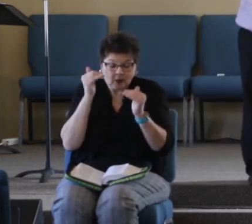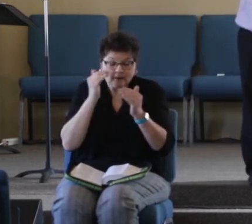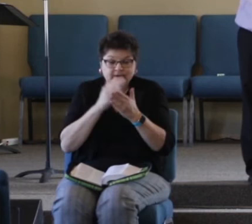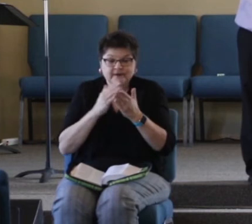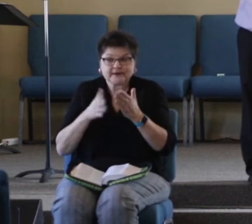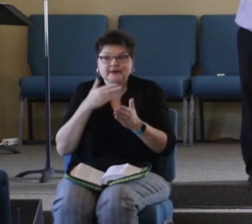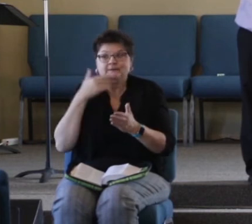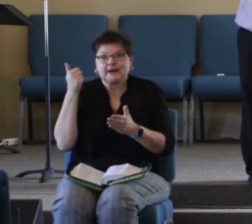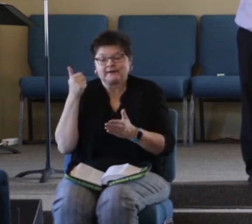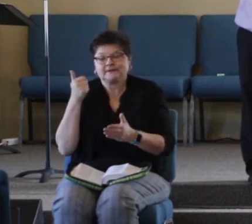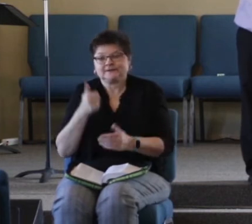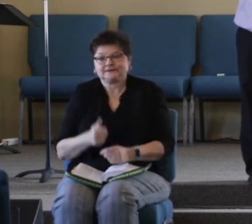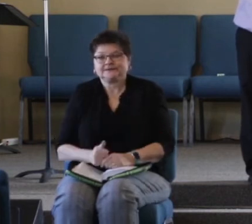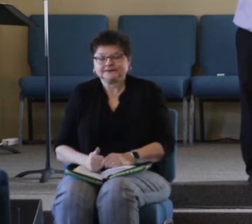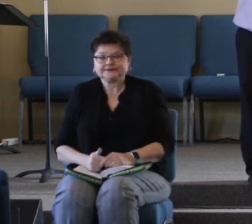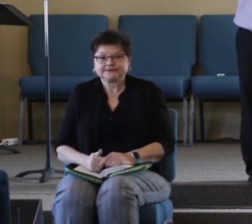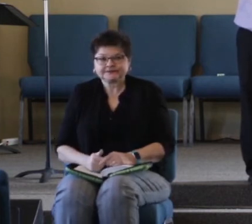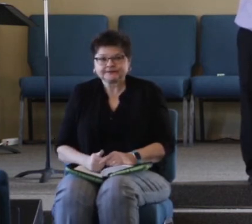better.